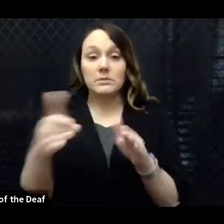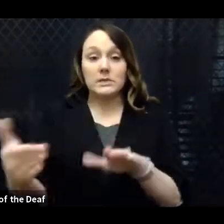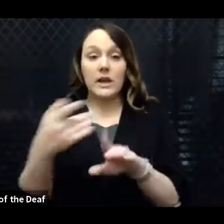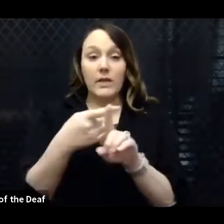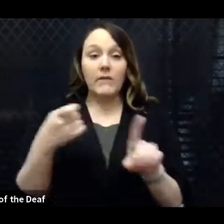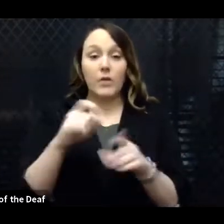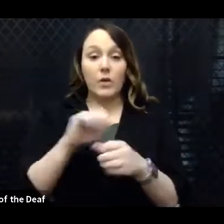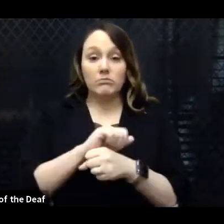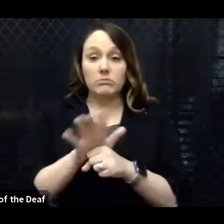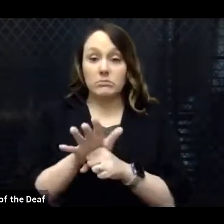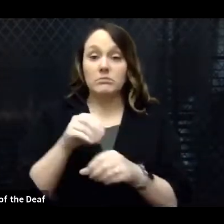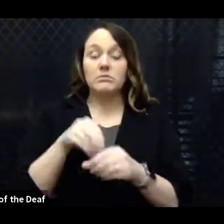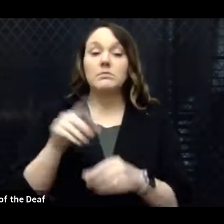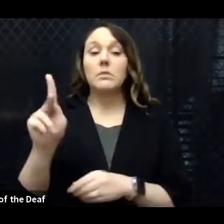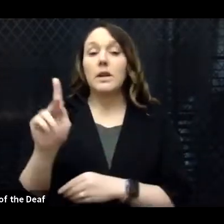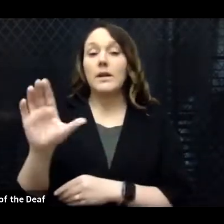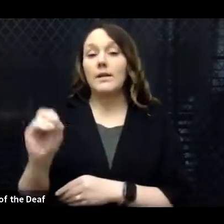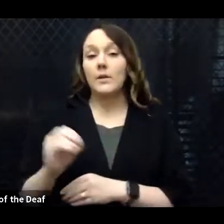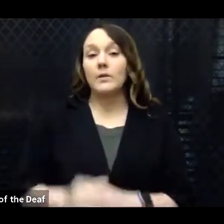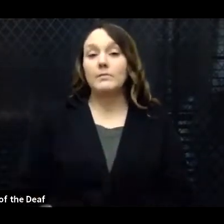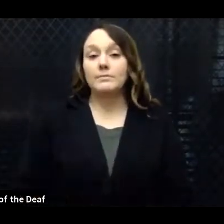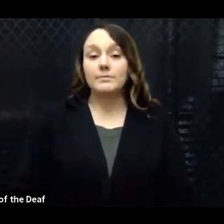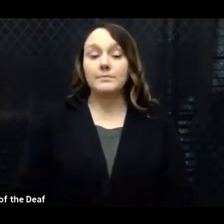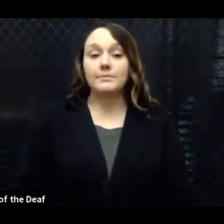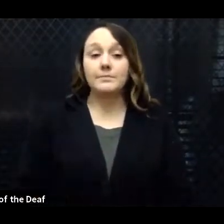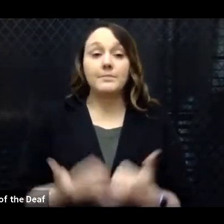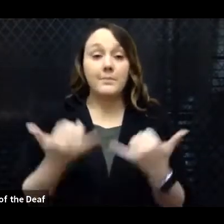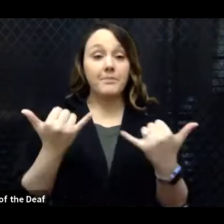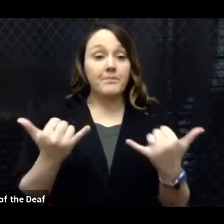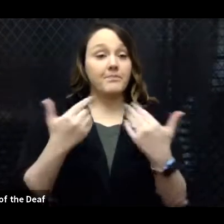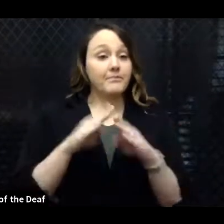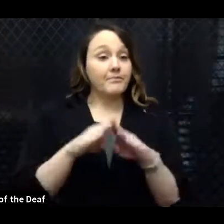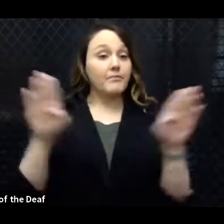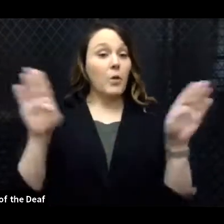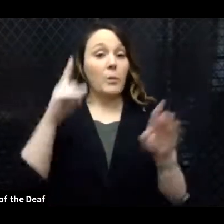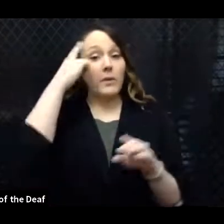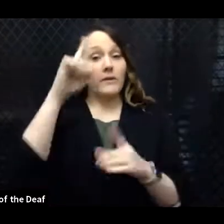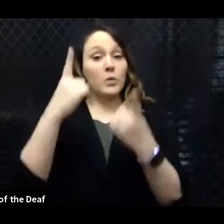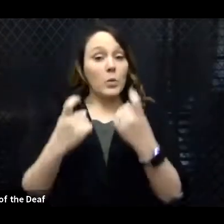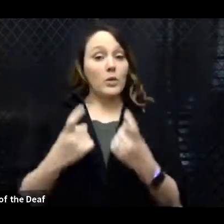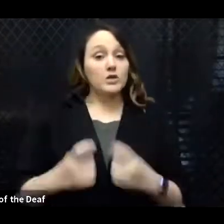complications in Knox County. And now I'll open it up for questions.